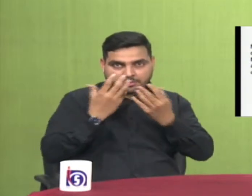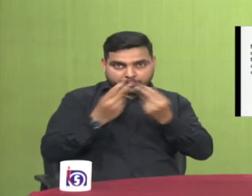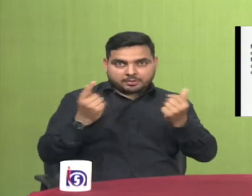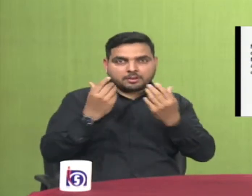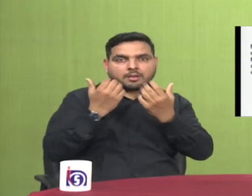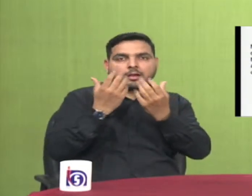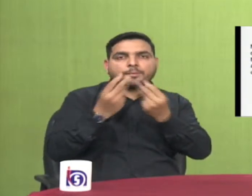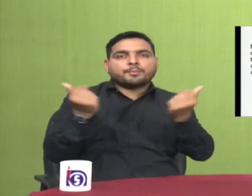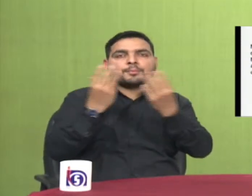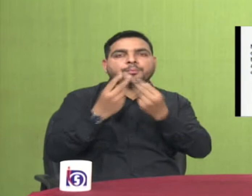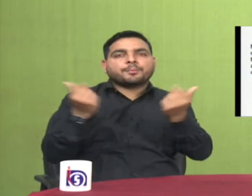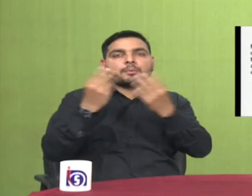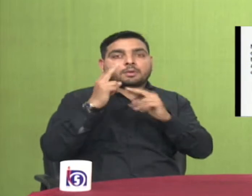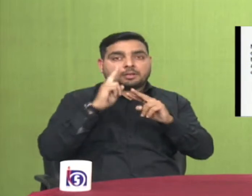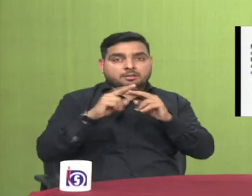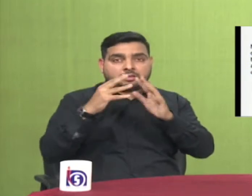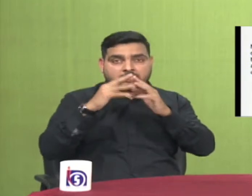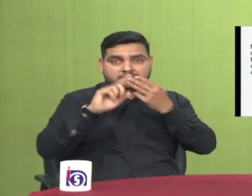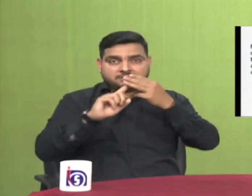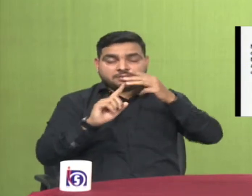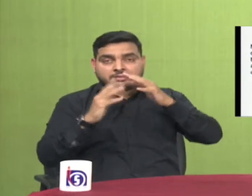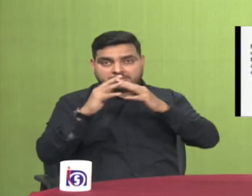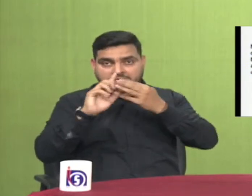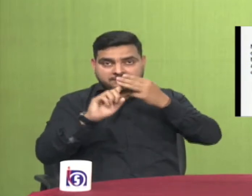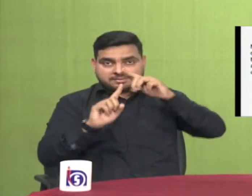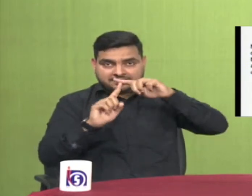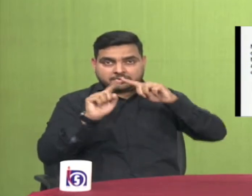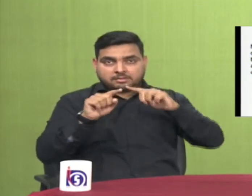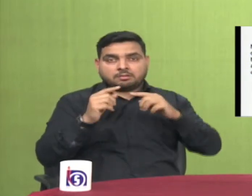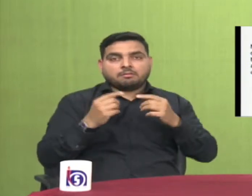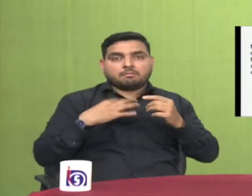as they should be soft and